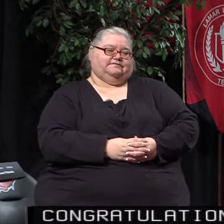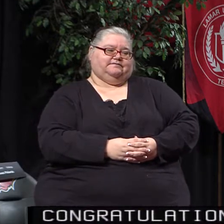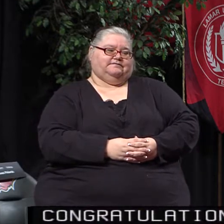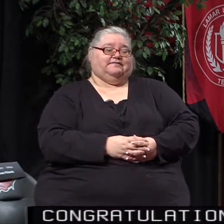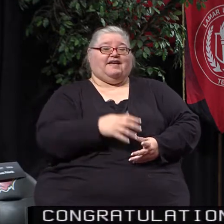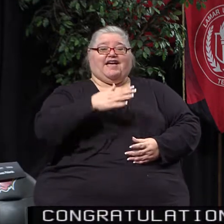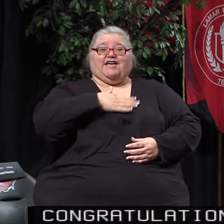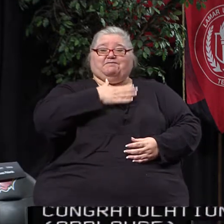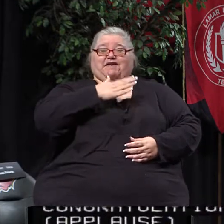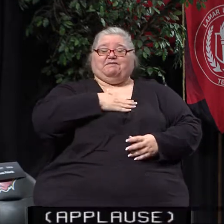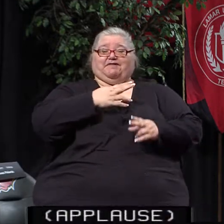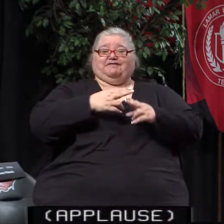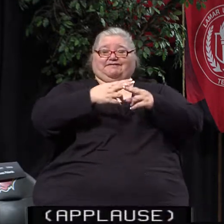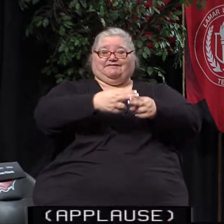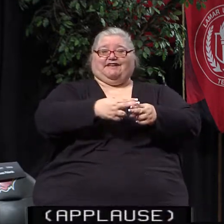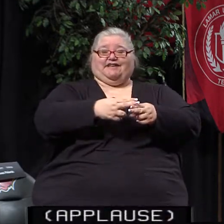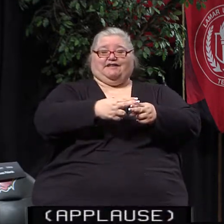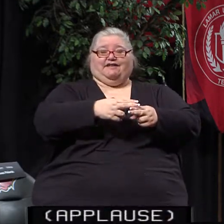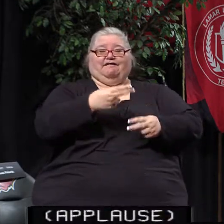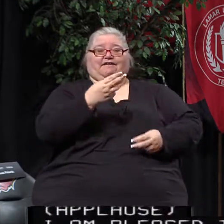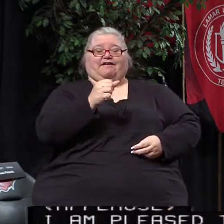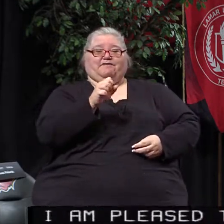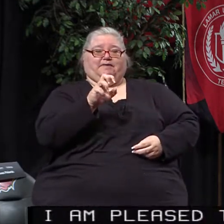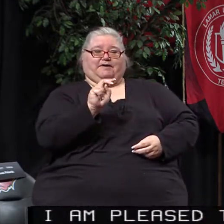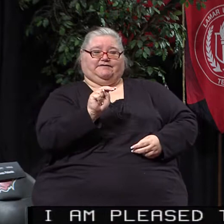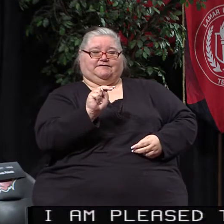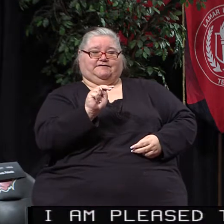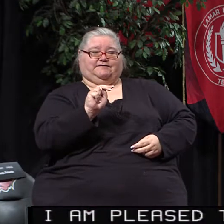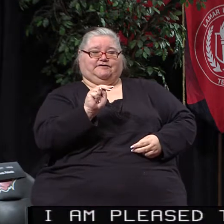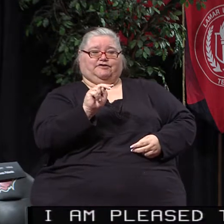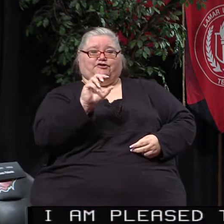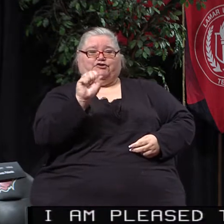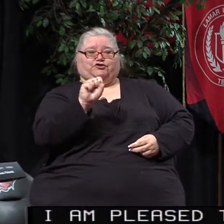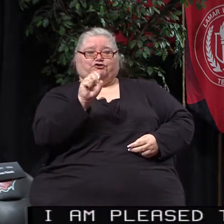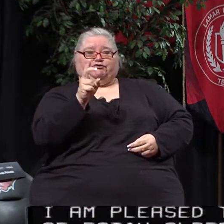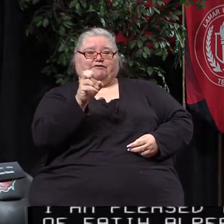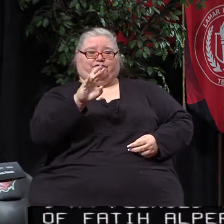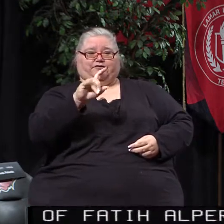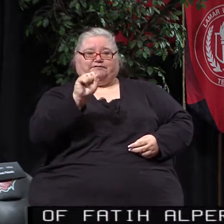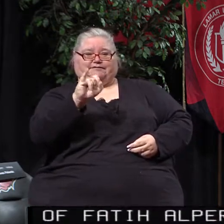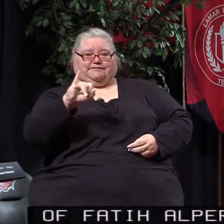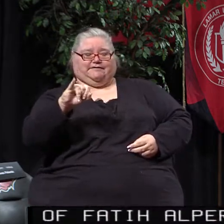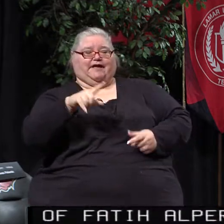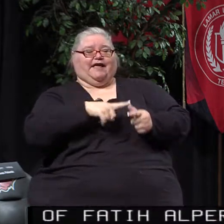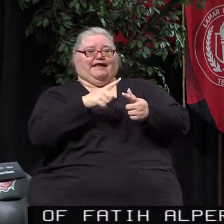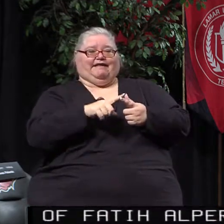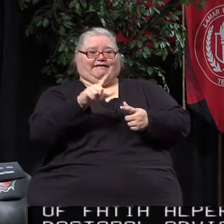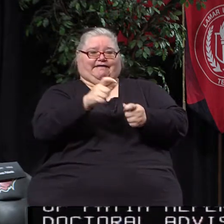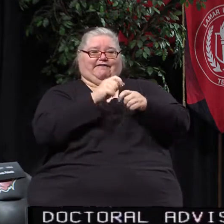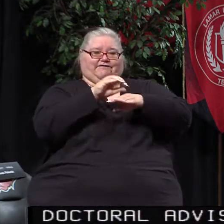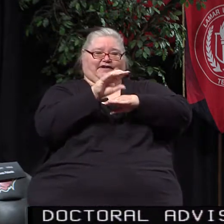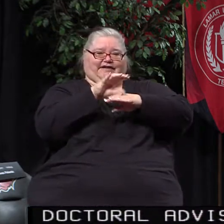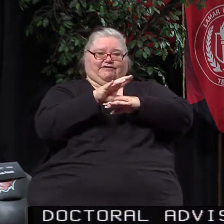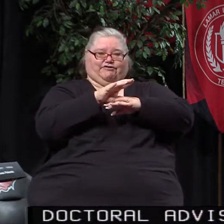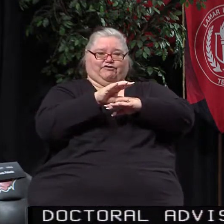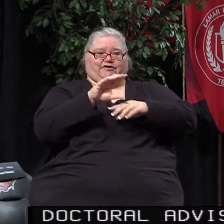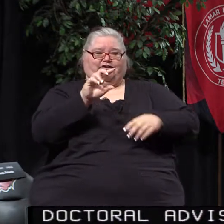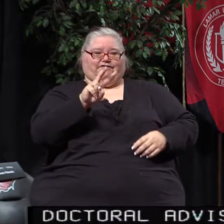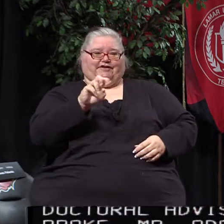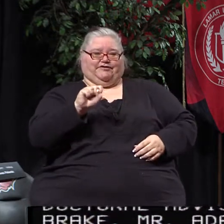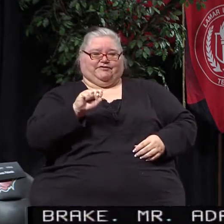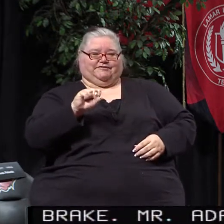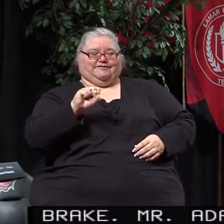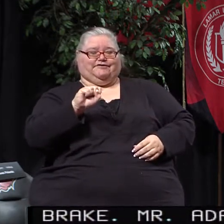I'm pleased to present the name of Hemang Srivastava and his doctoral advisor, Dr. Gleb Shalevsky.